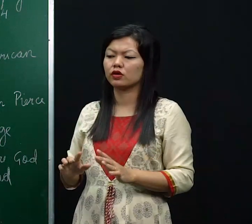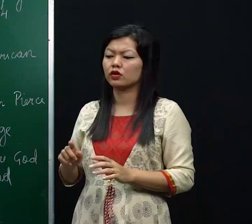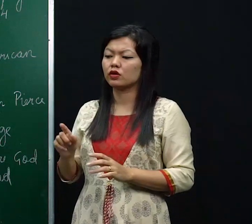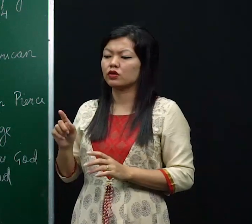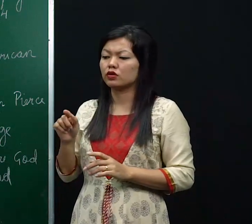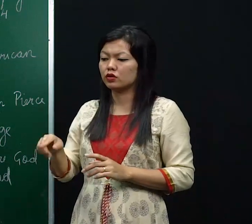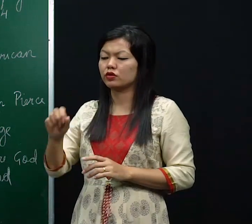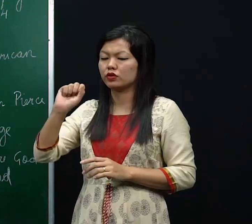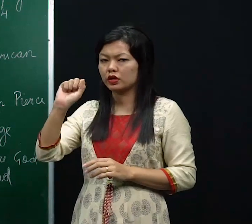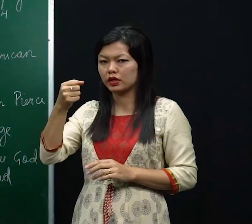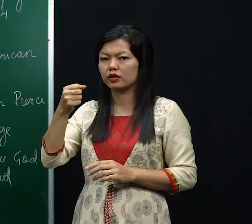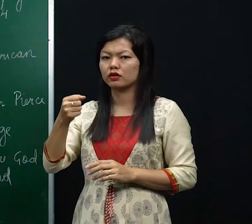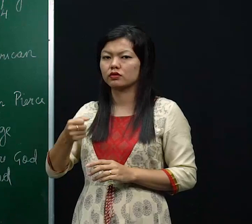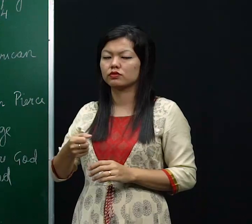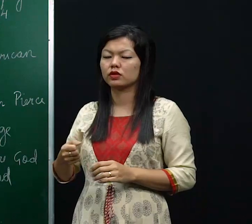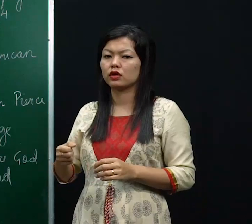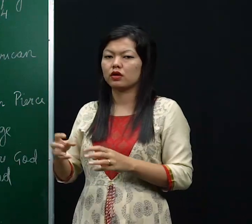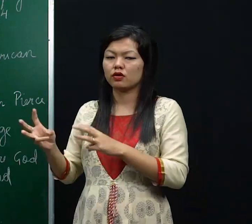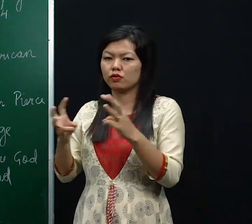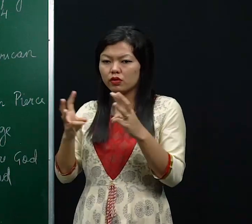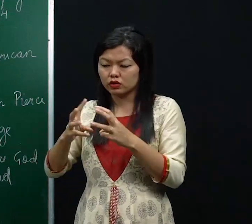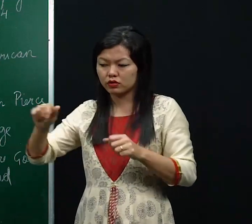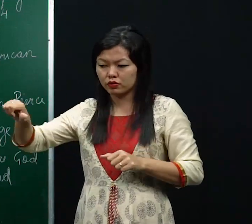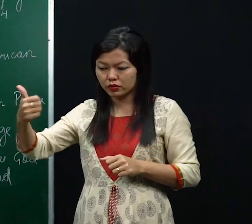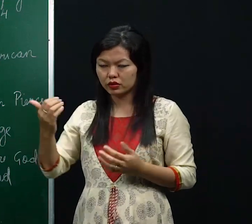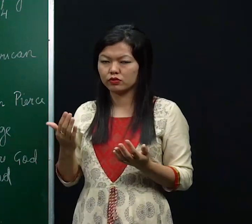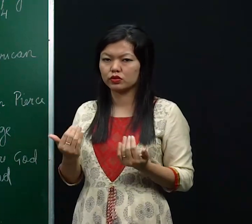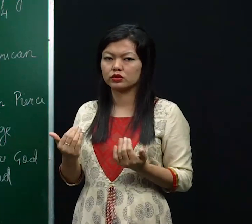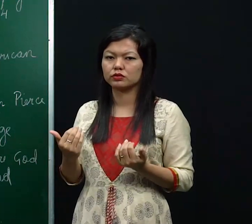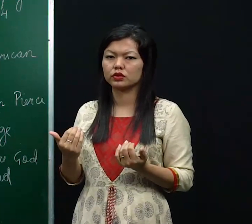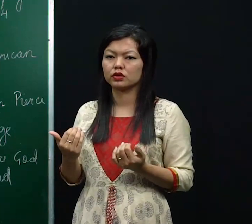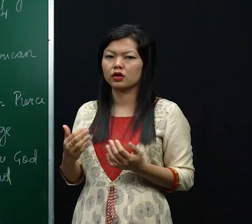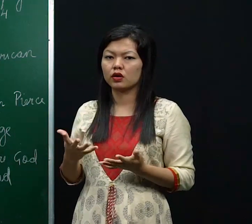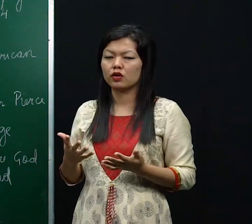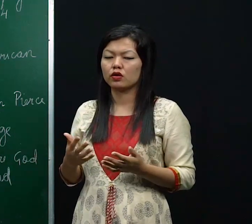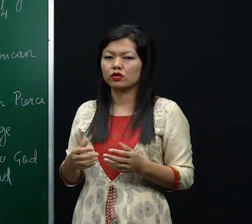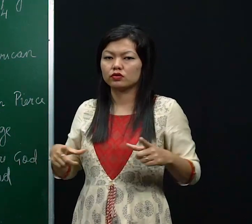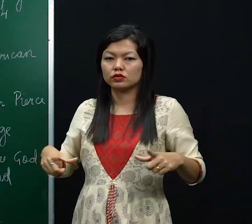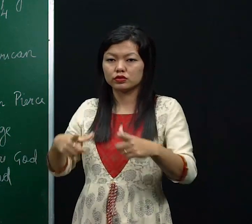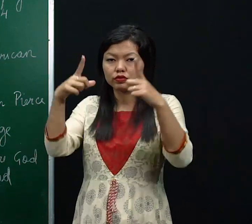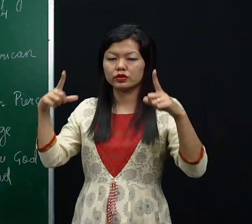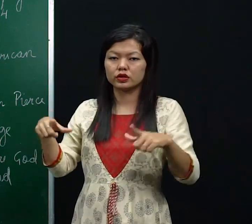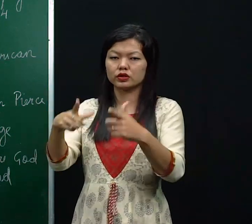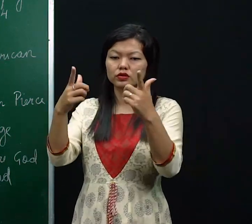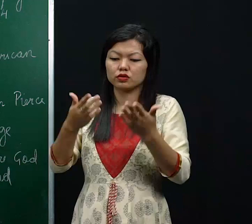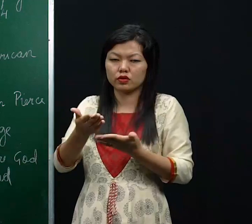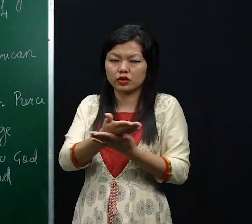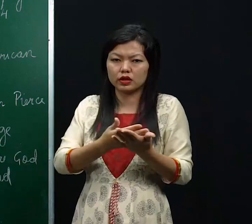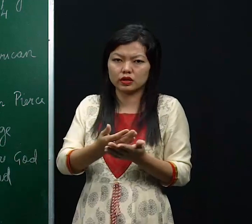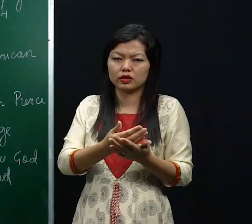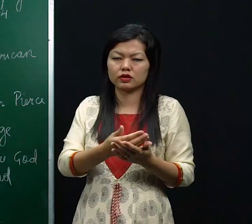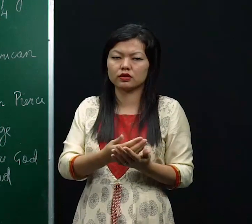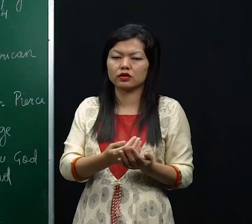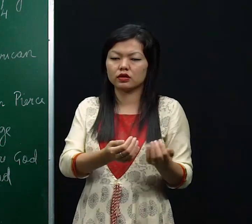world. And when we think of that, we know it cannot be like that, isn't it? God gives us knowledge, but it is for us to use